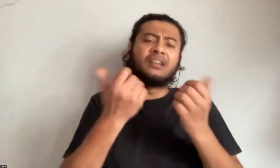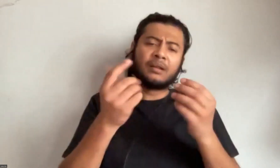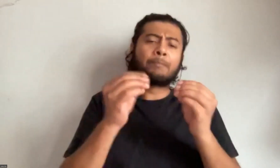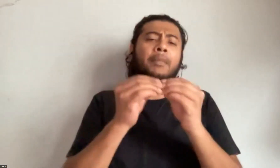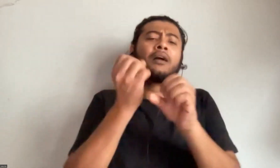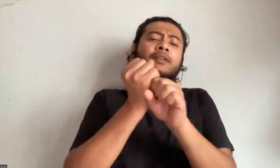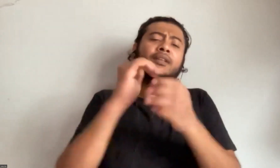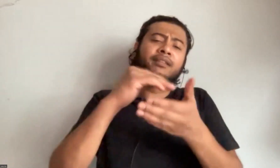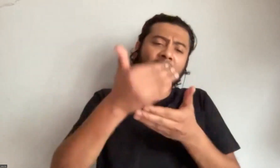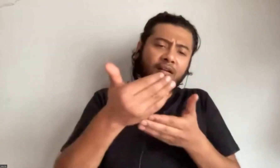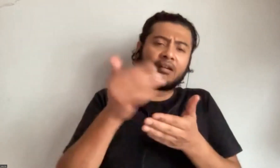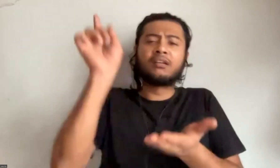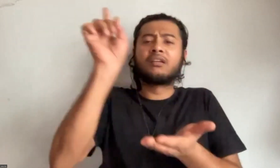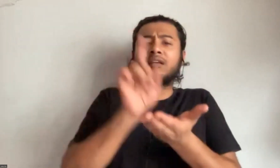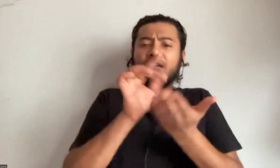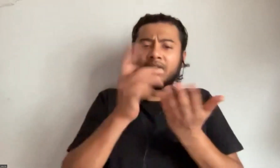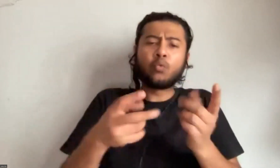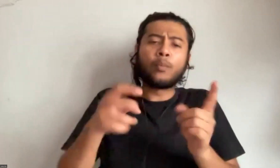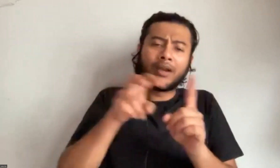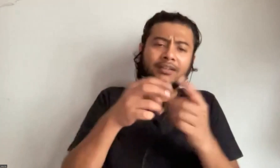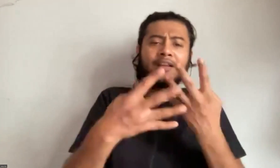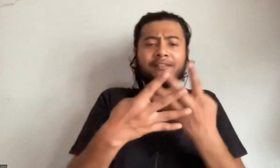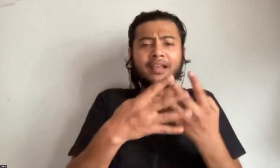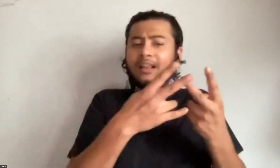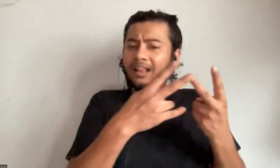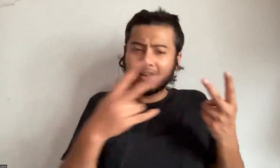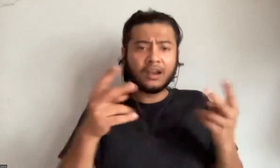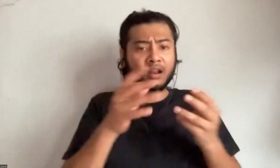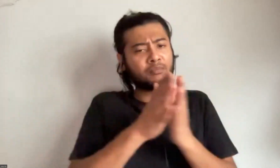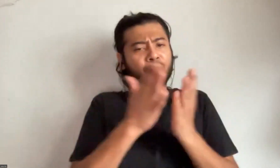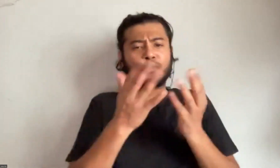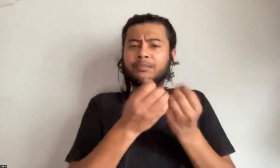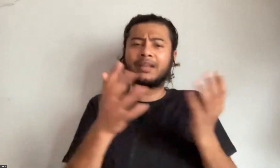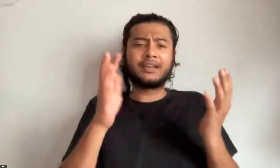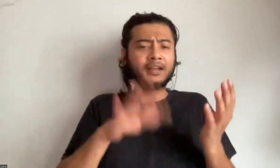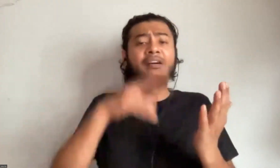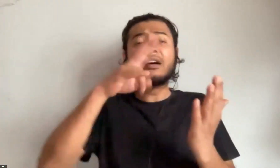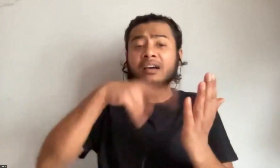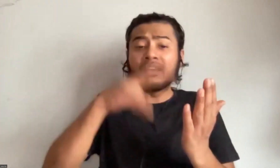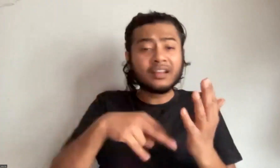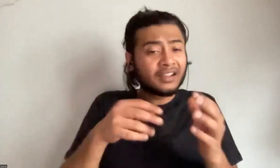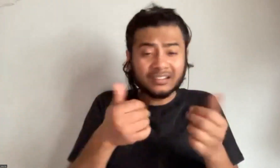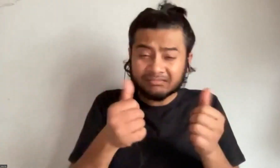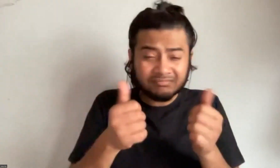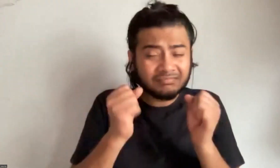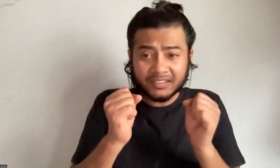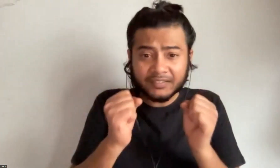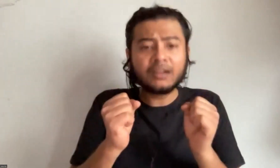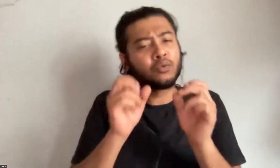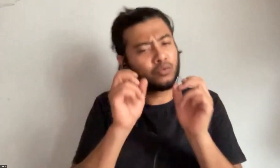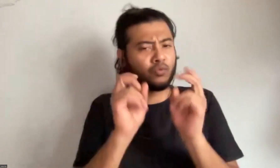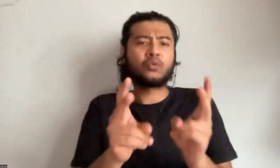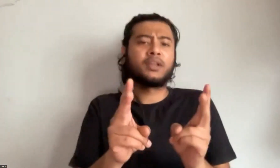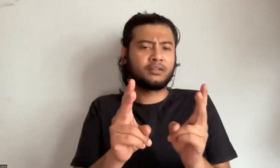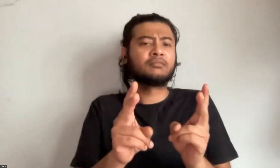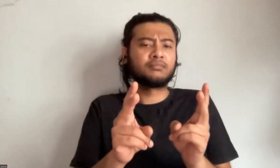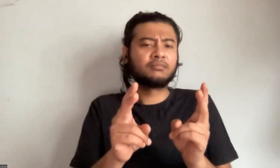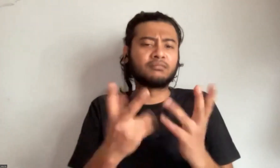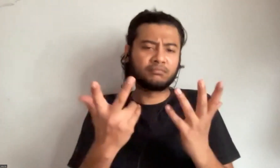So chanting is a very, very important process. And this is actually the meaning that we are trying to attract, we are trying to call out